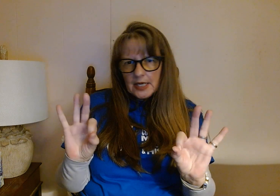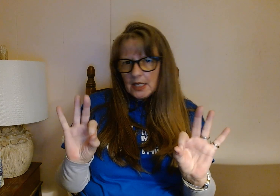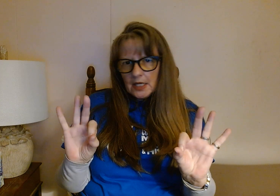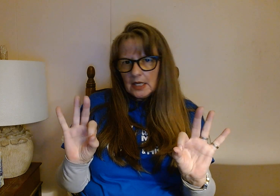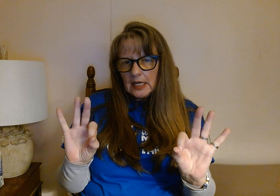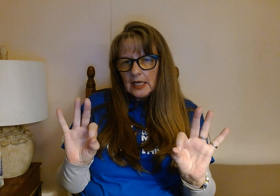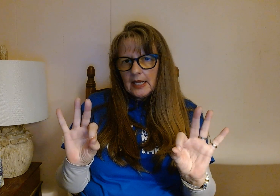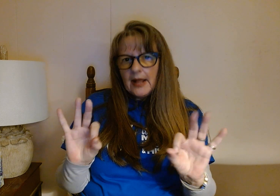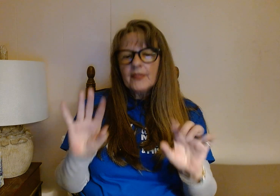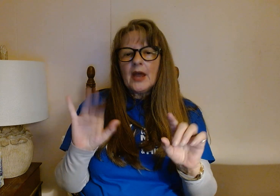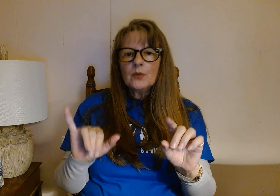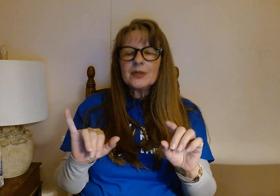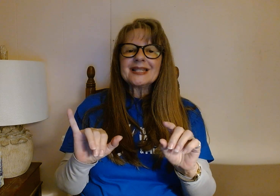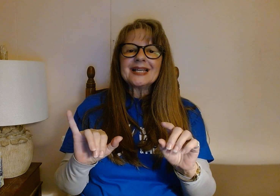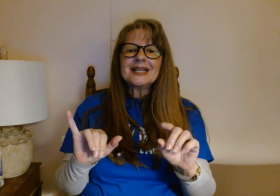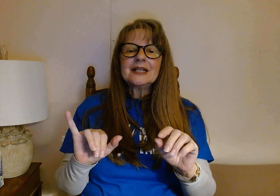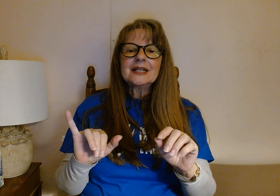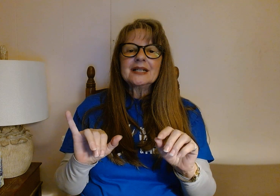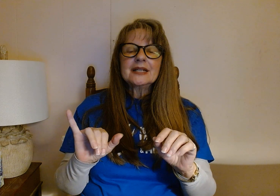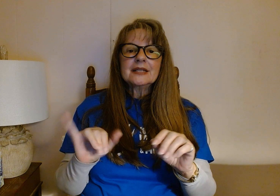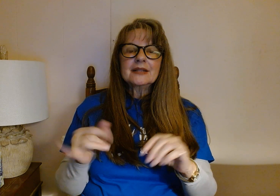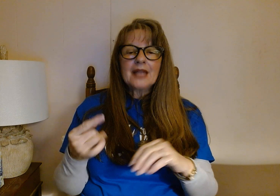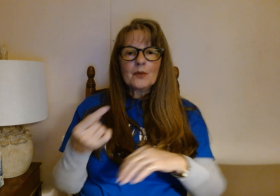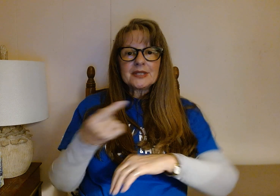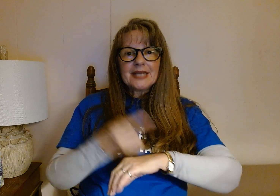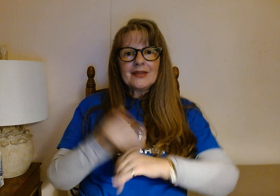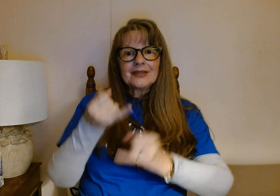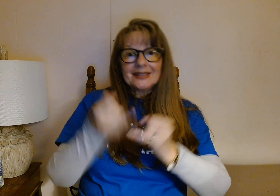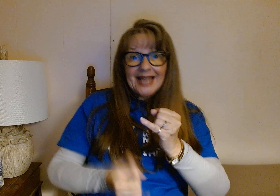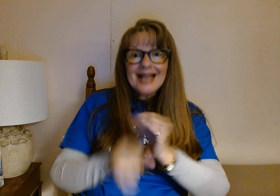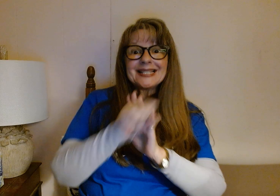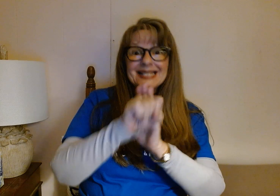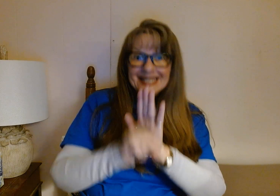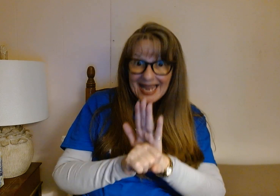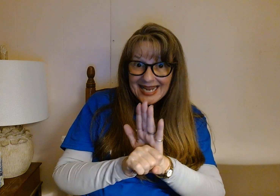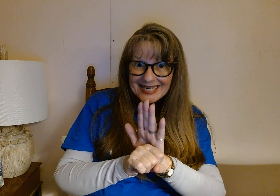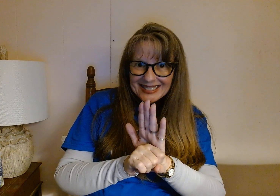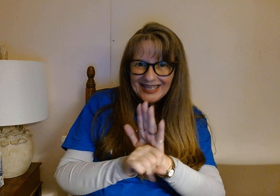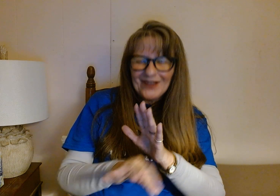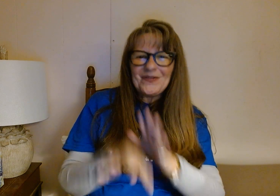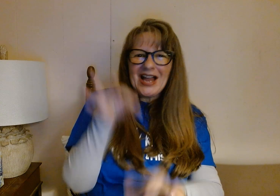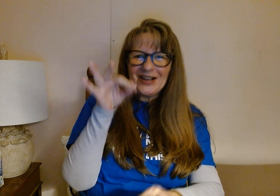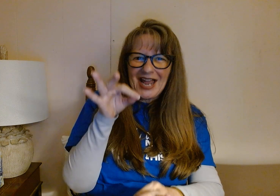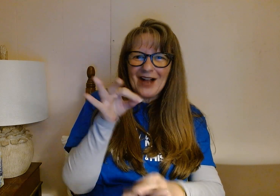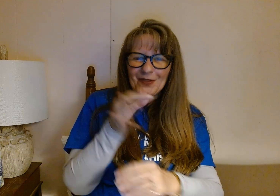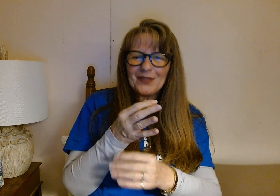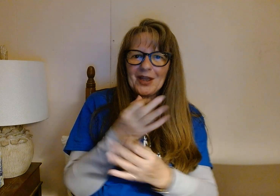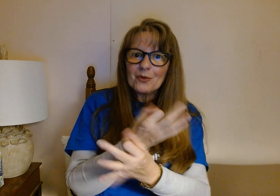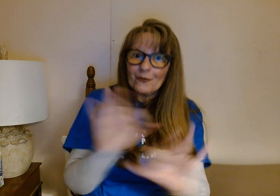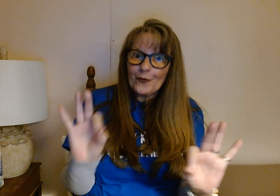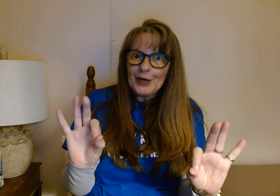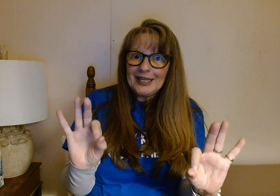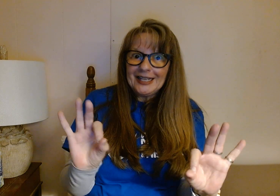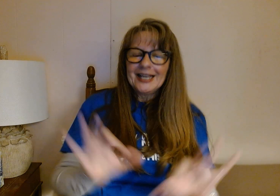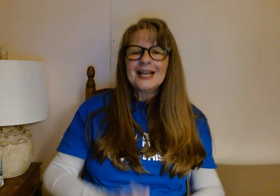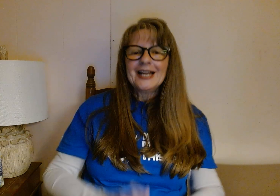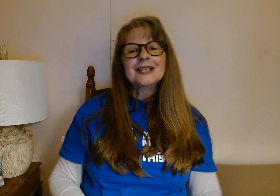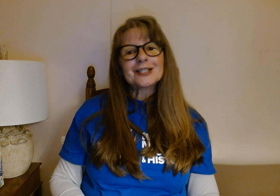free. That was the day that the last state found out that they were free.